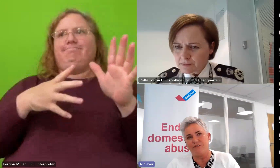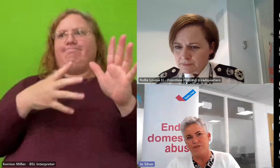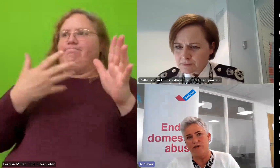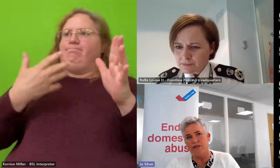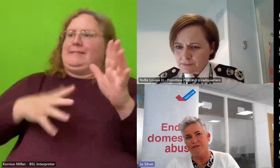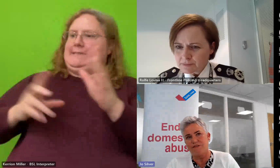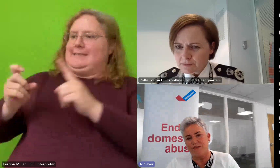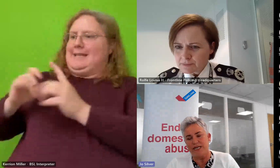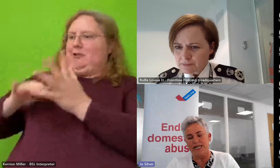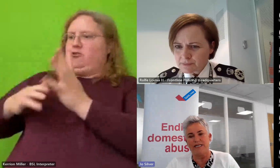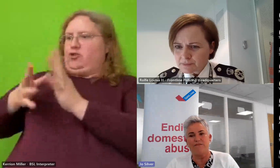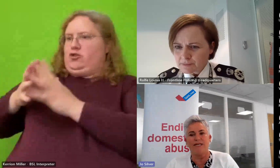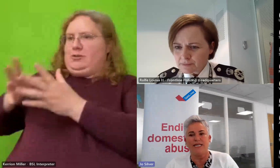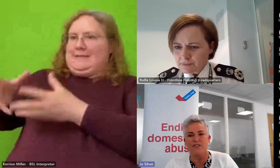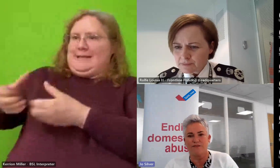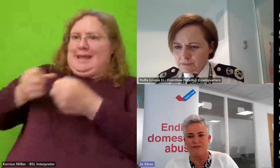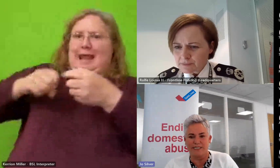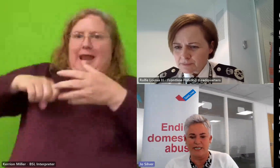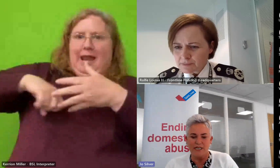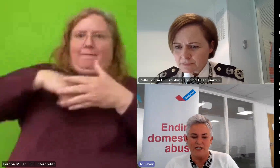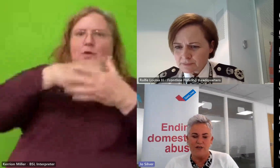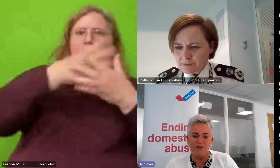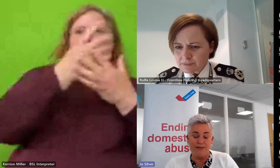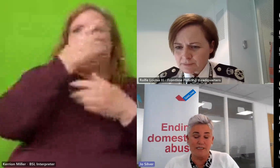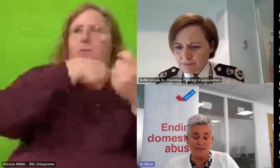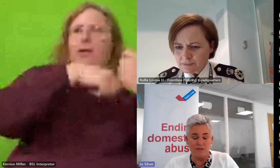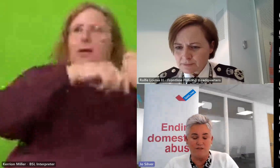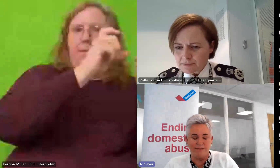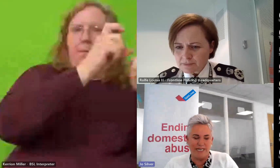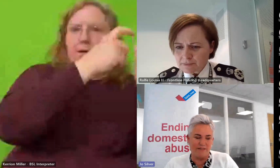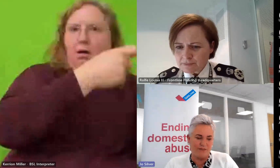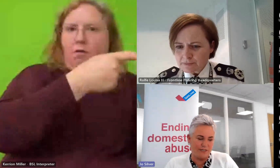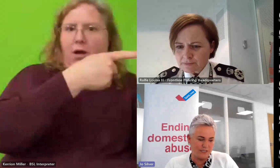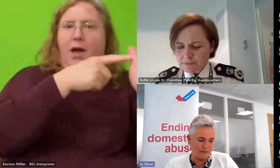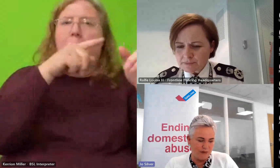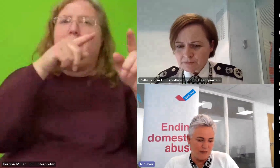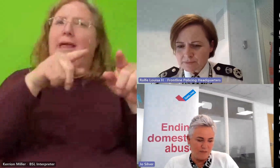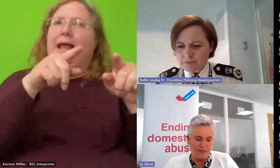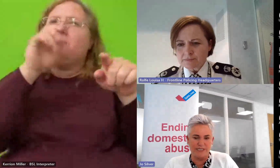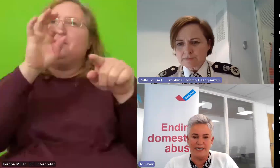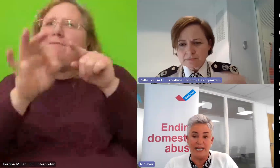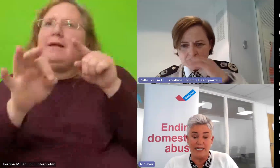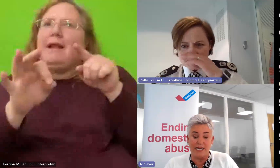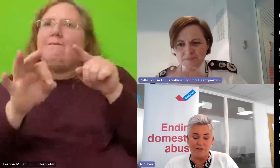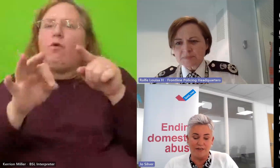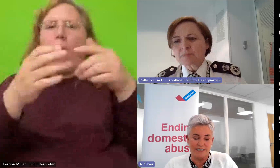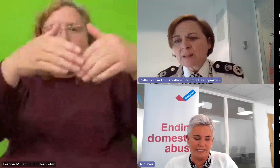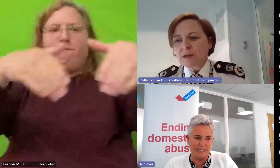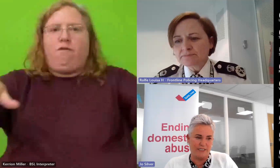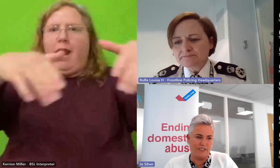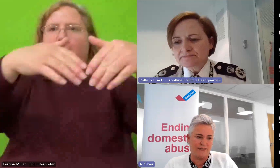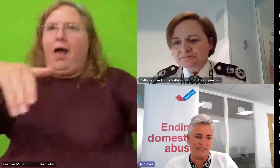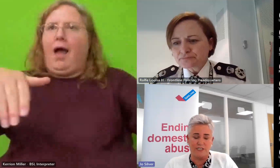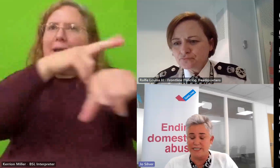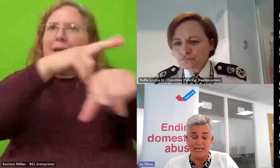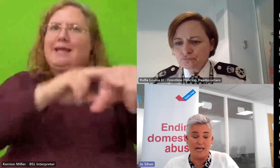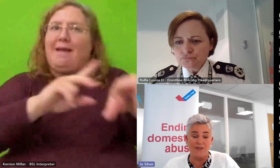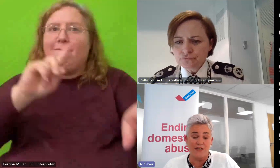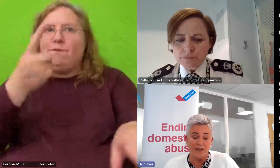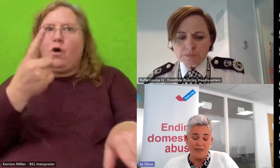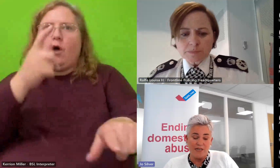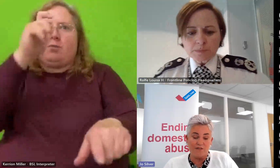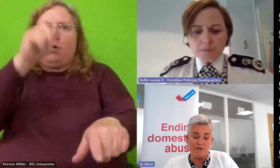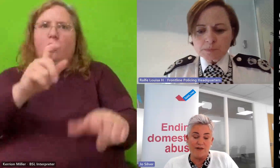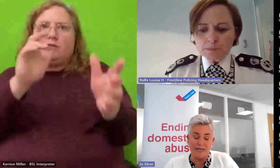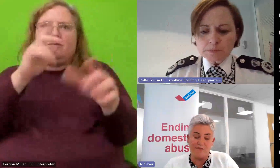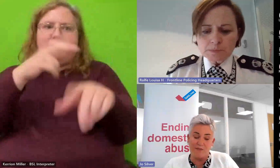at the role of the frontline police officer, who is normally the first person in that crisis situation to